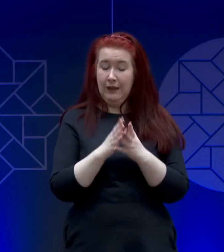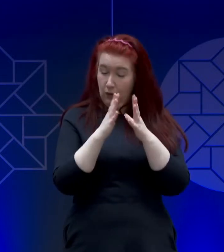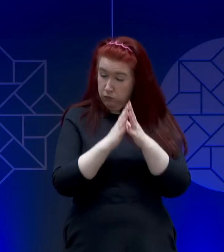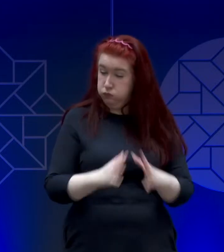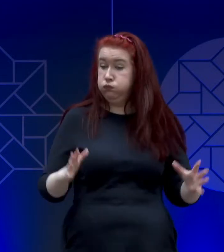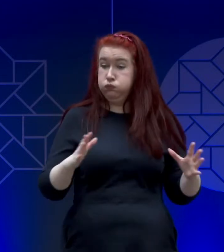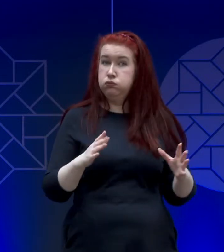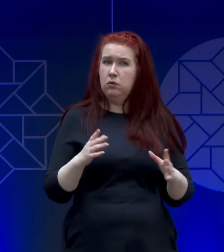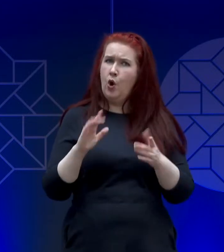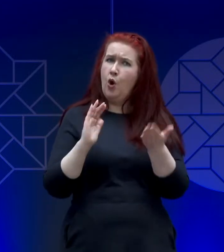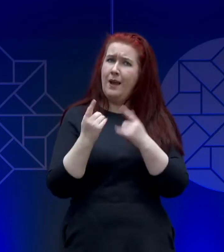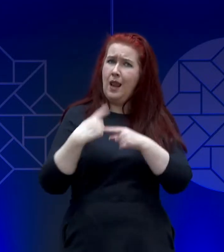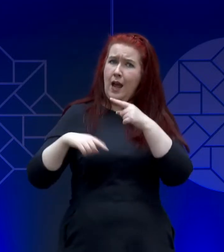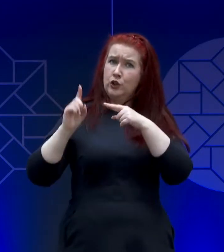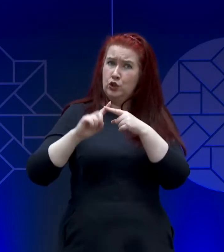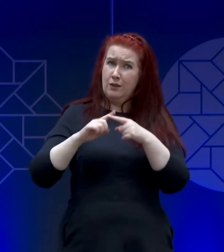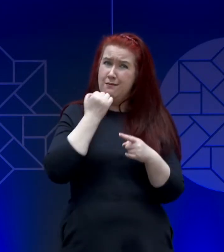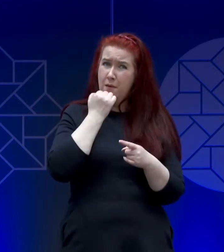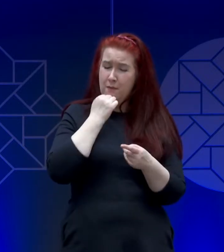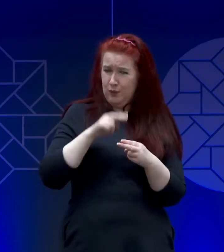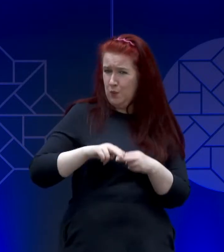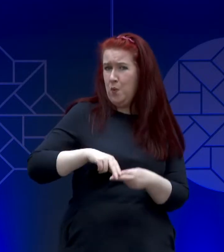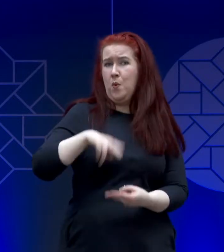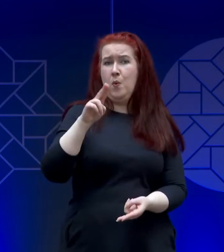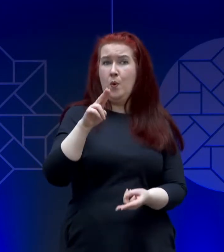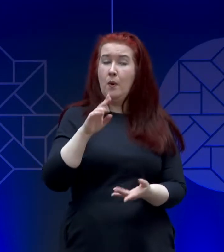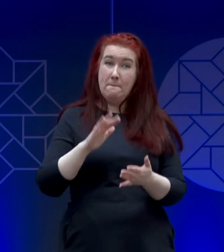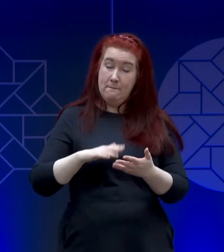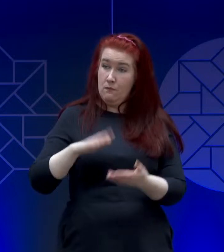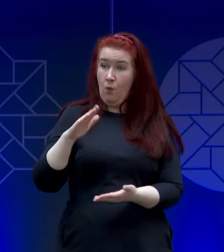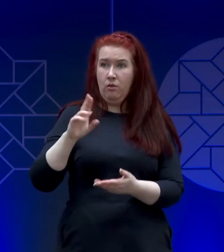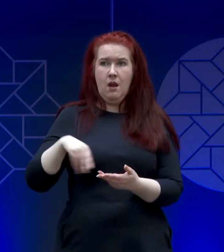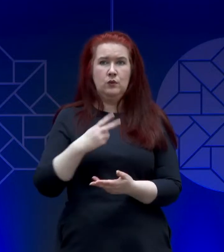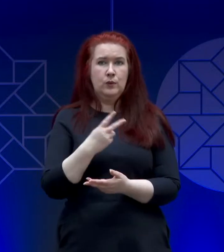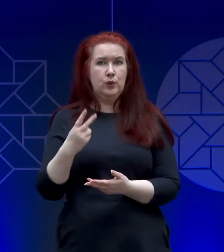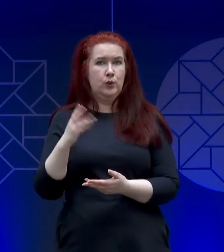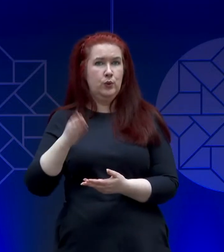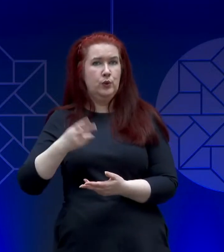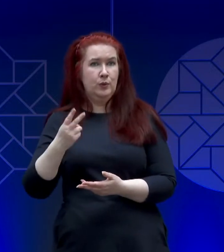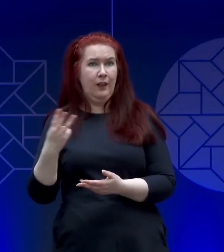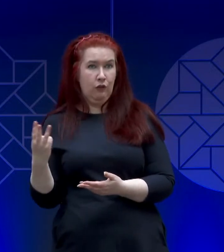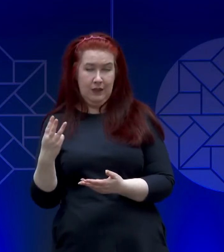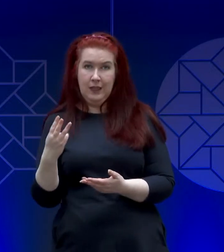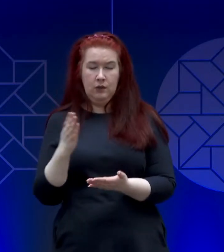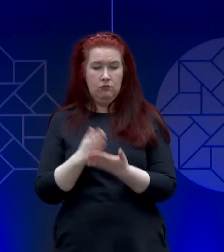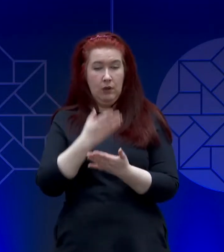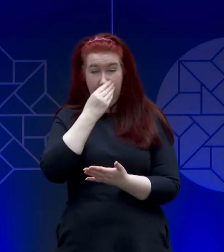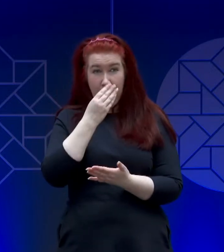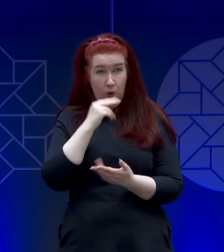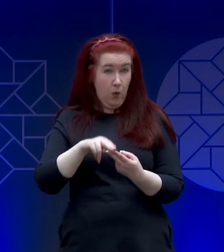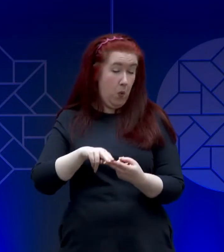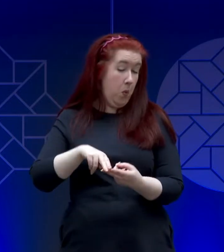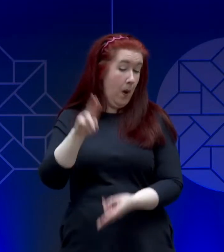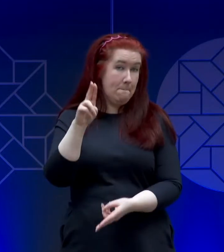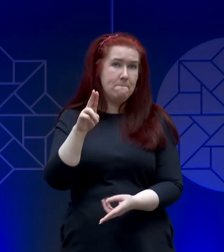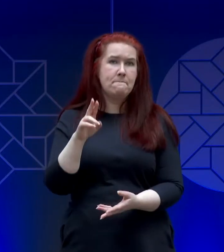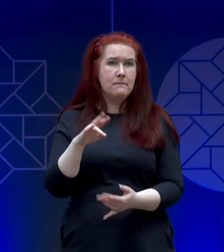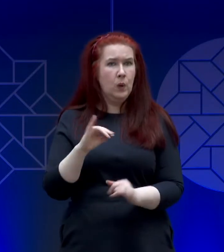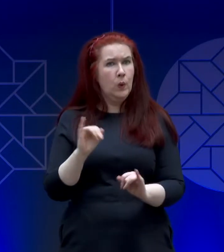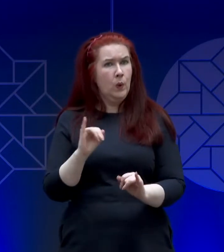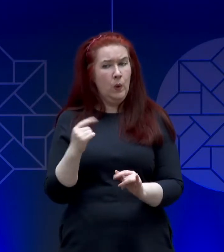proportions compared to last year, and even bigger than 22-23, sharpest, highest level of